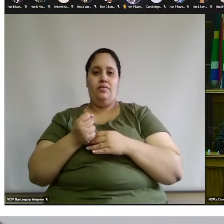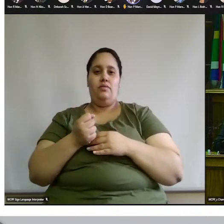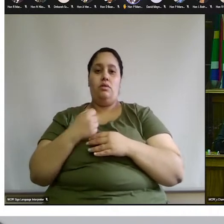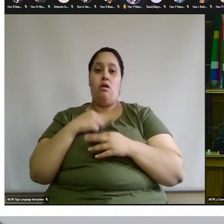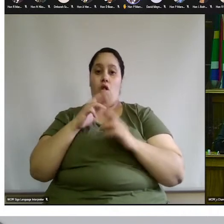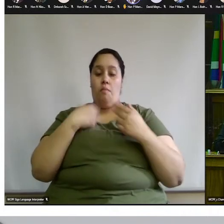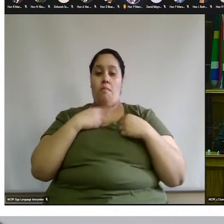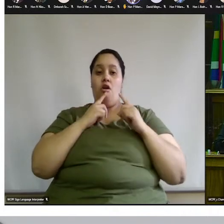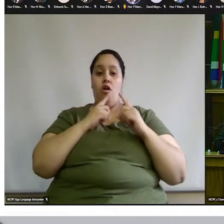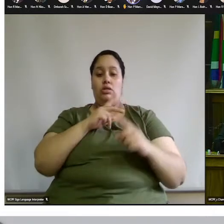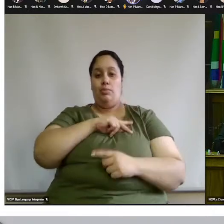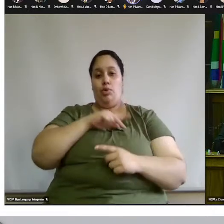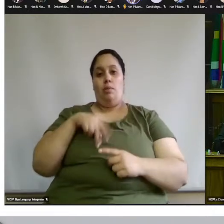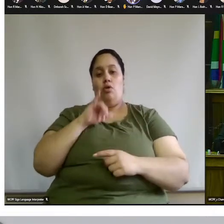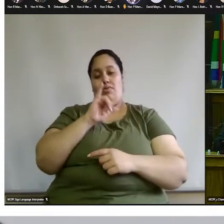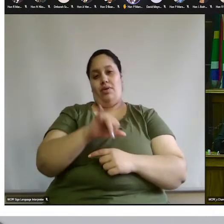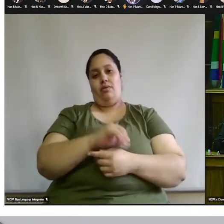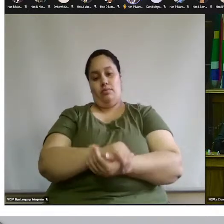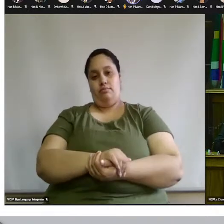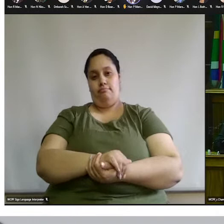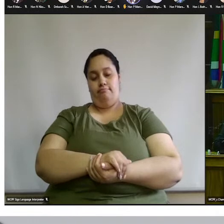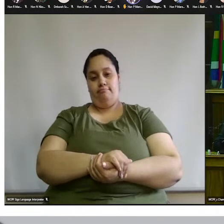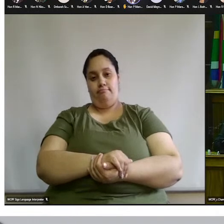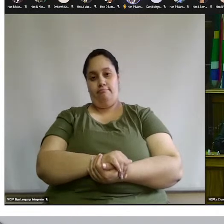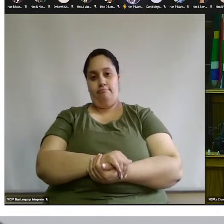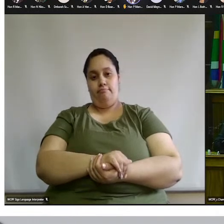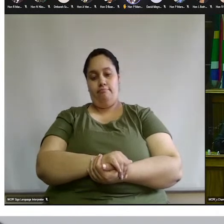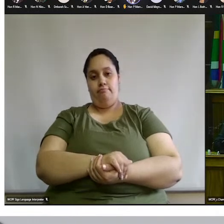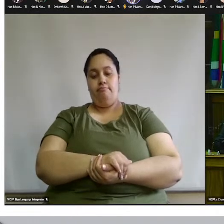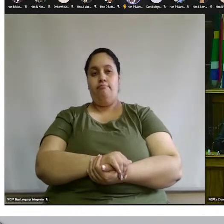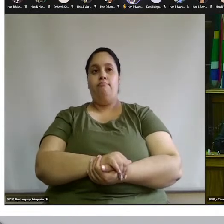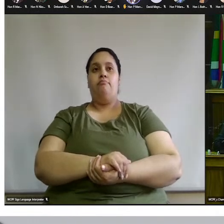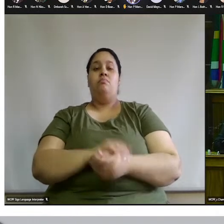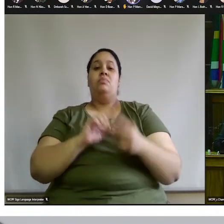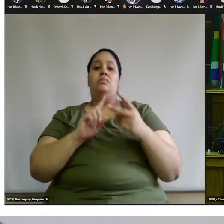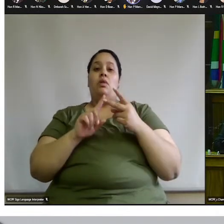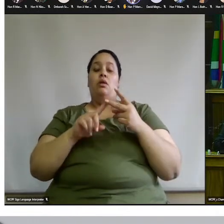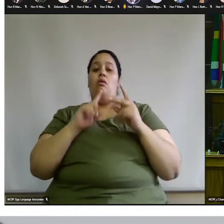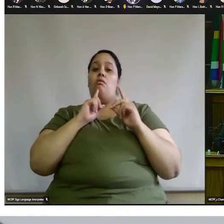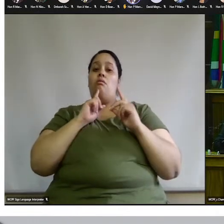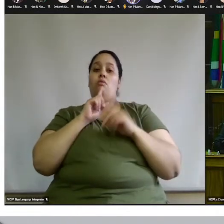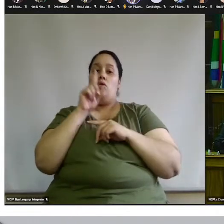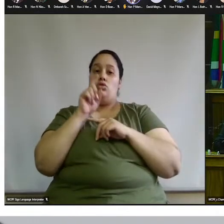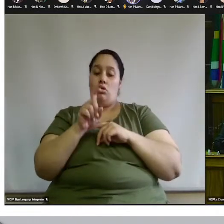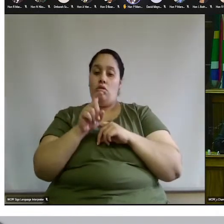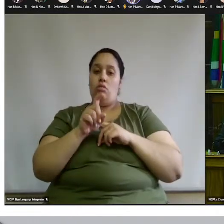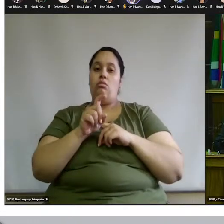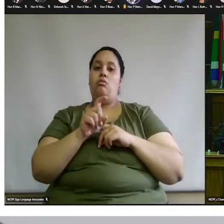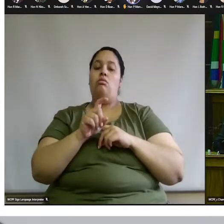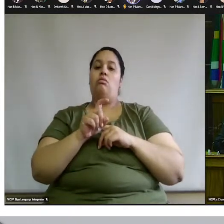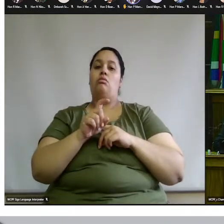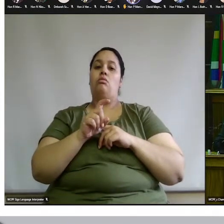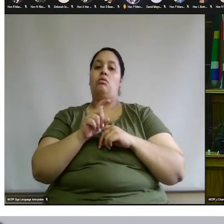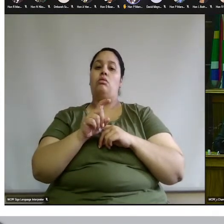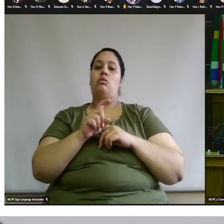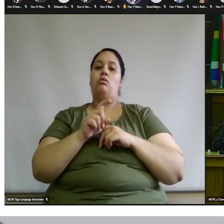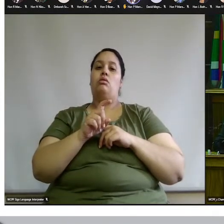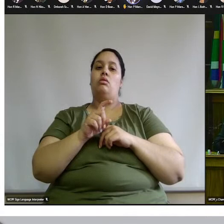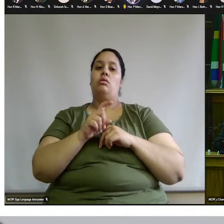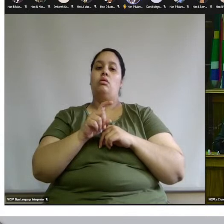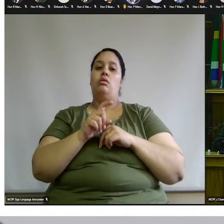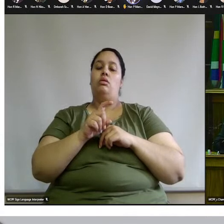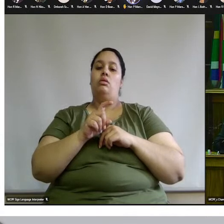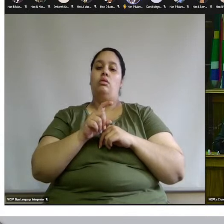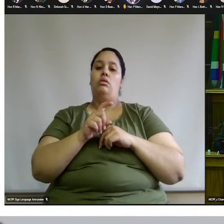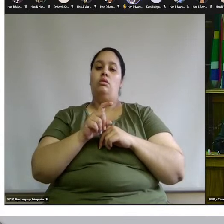in terme van daai ene. Speaker, tweede vraag, kan die speaker vir ons byvoorbeeld